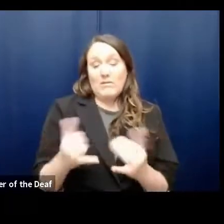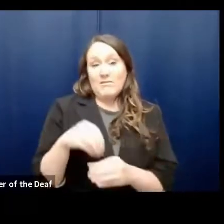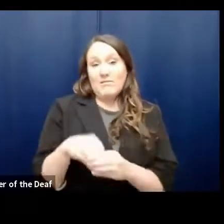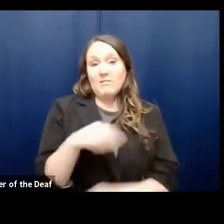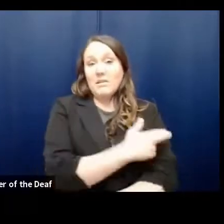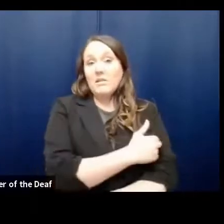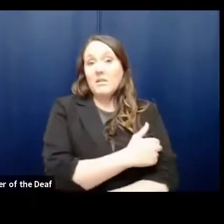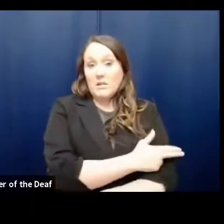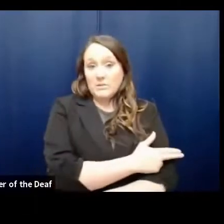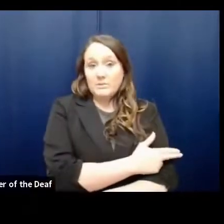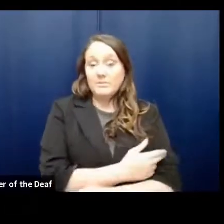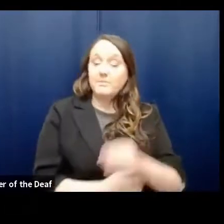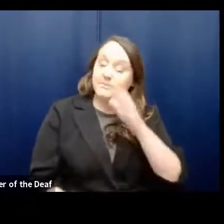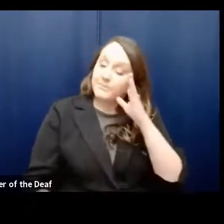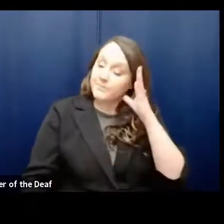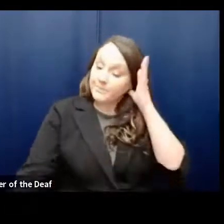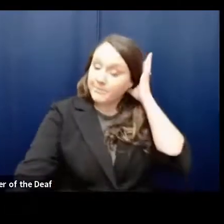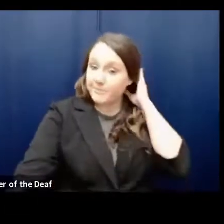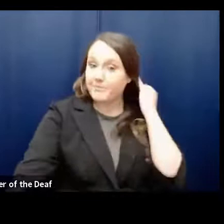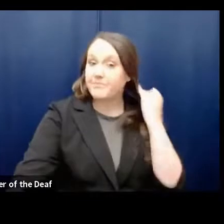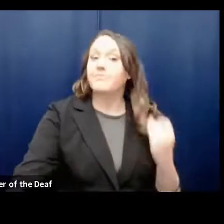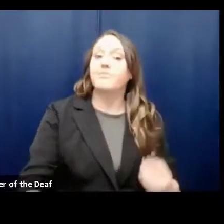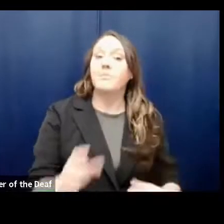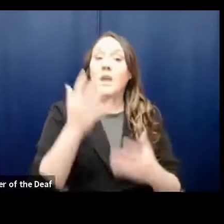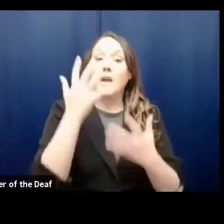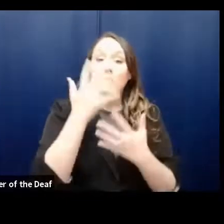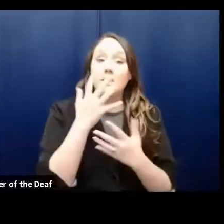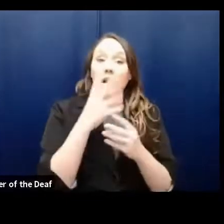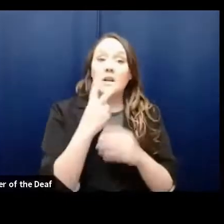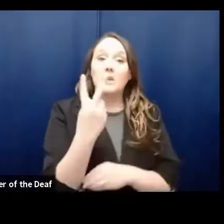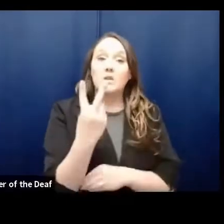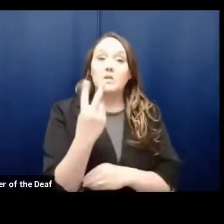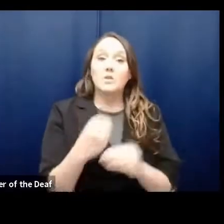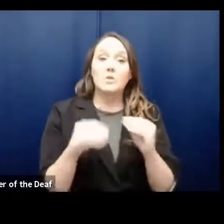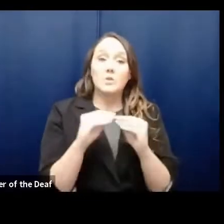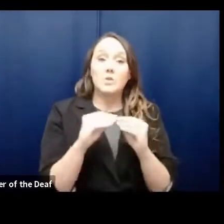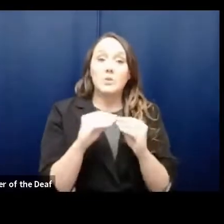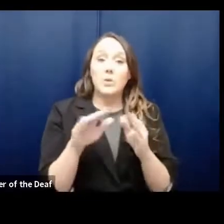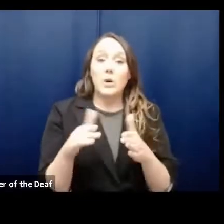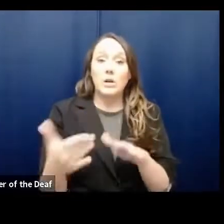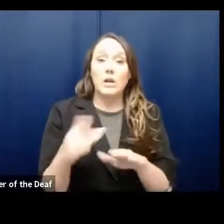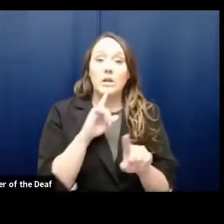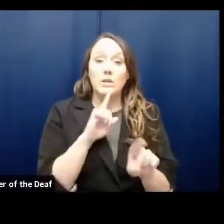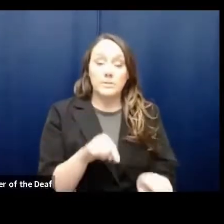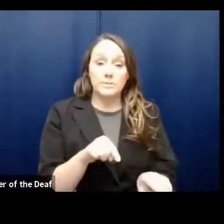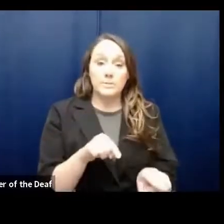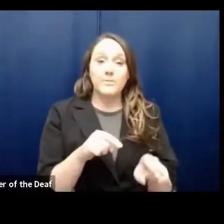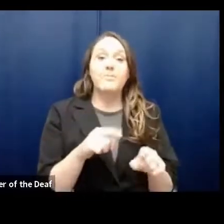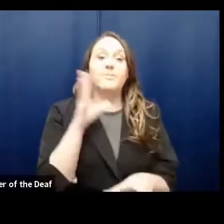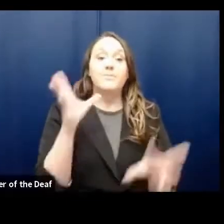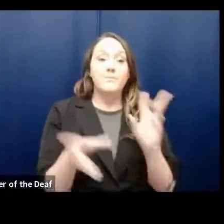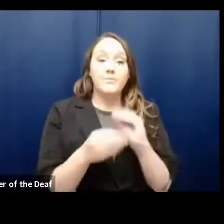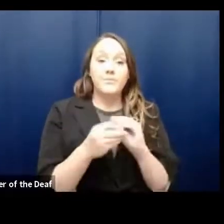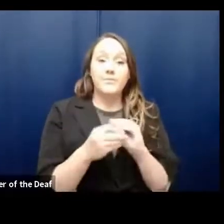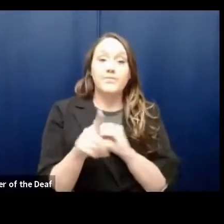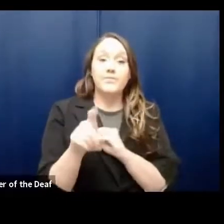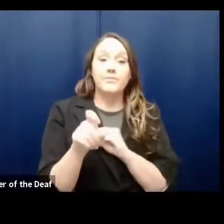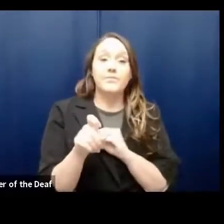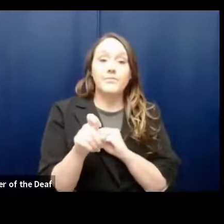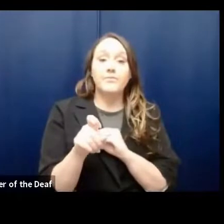hospitalized. And sadly, we have 2 additional deaths to report today, raising our total to 140.